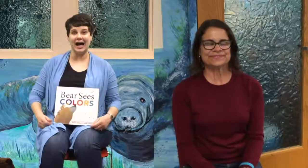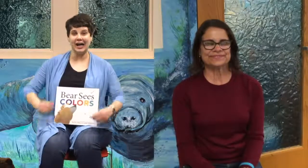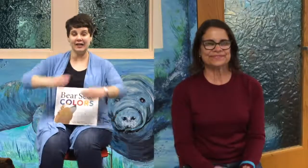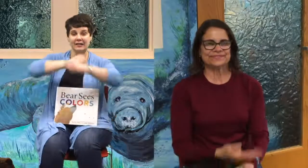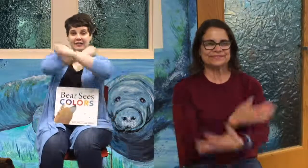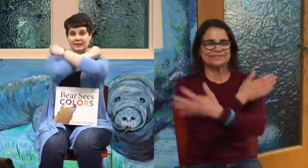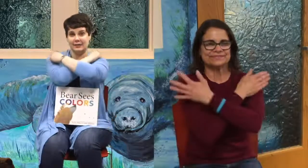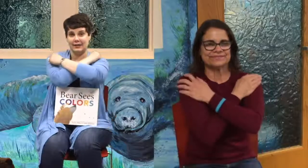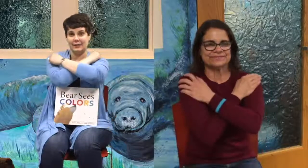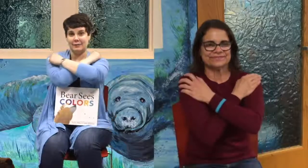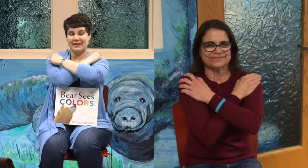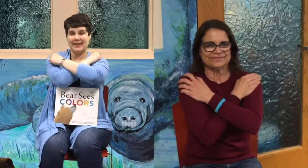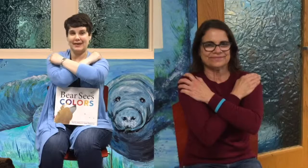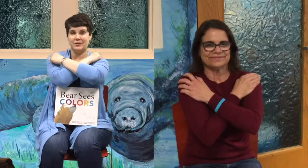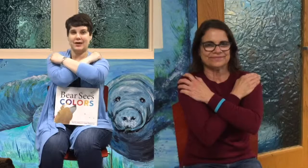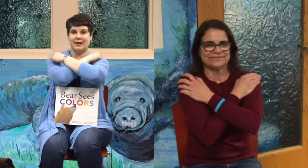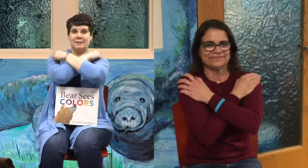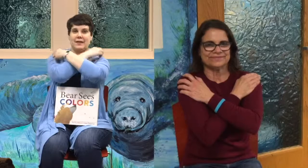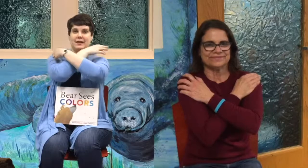hug, but then you kind of make